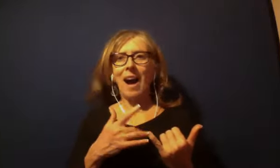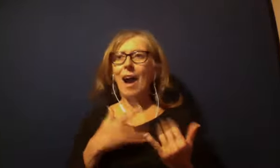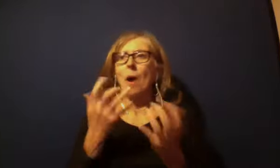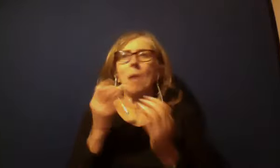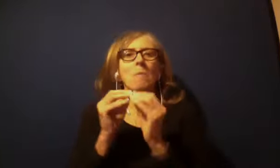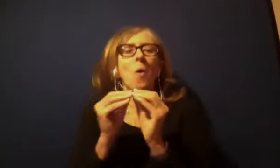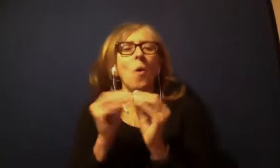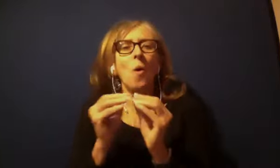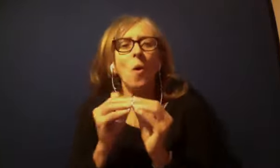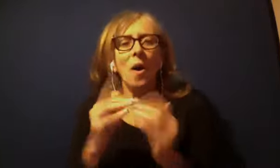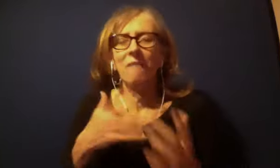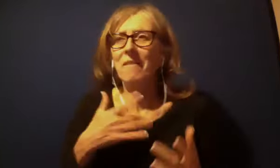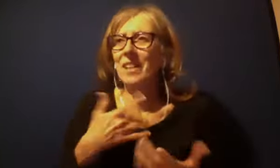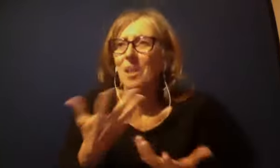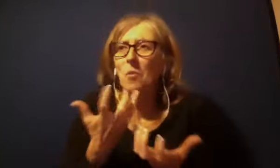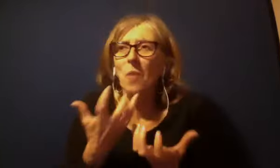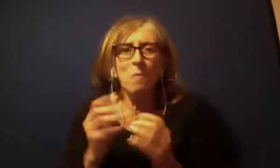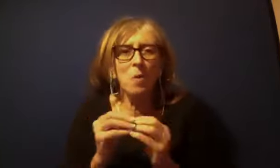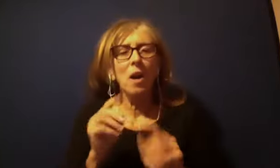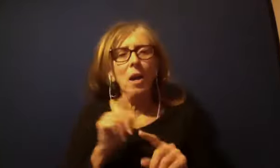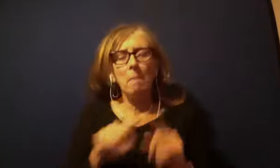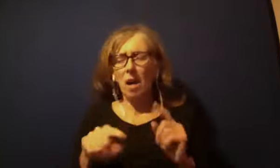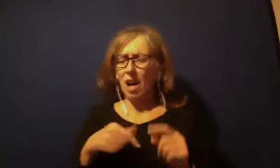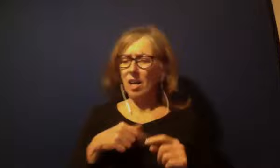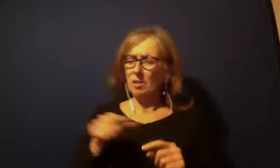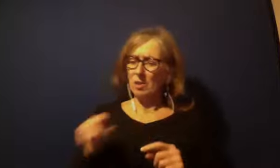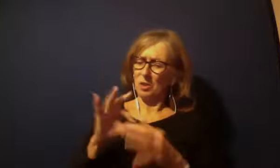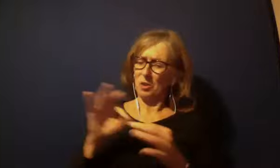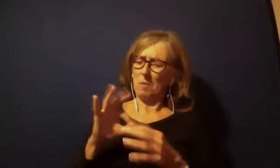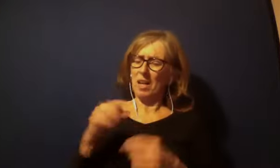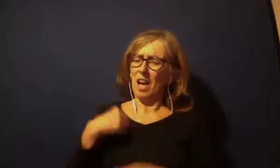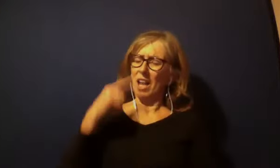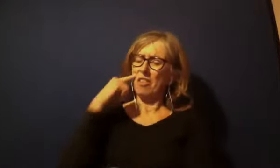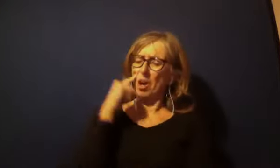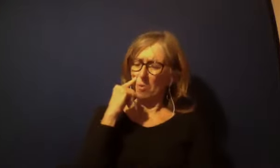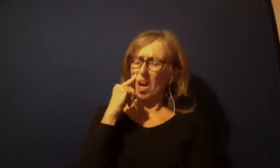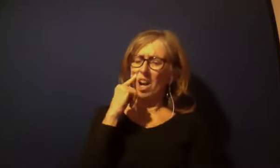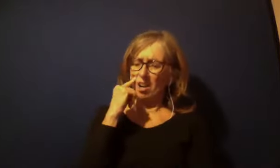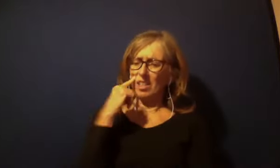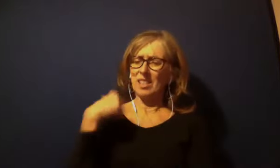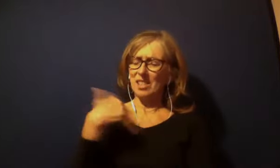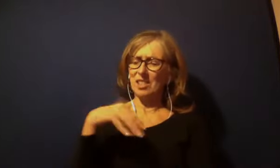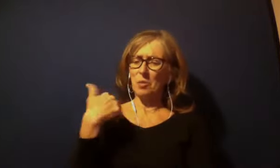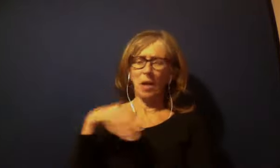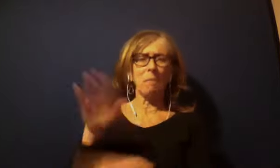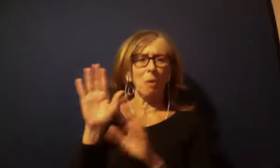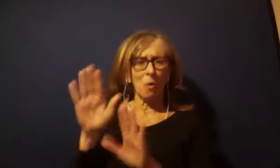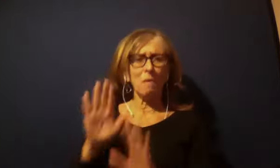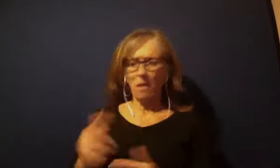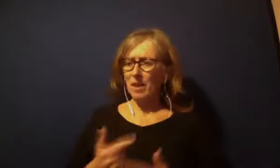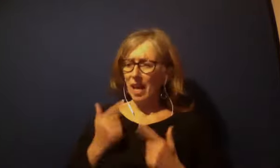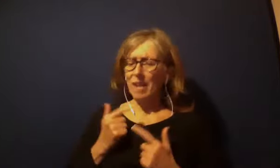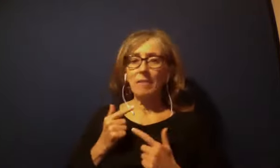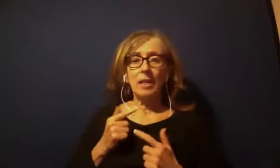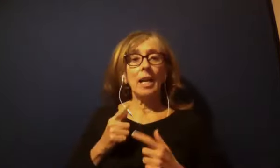And, just dreaming about that, I thought, wow, that's incredible that she's got that in her life. And then as soon as I met her and asked her to sponsor me, she